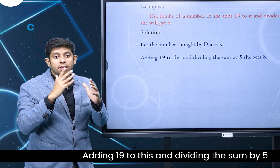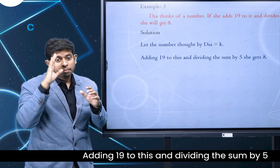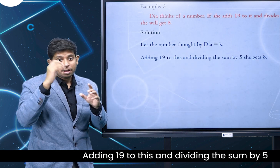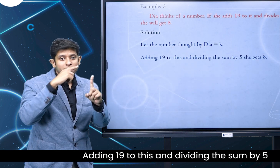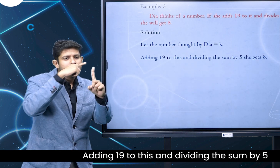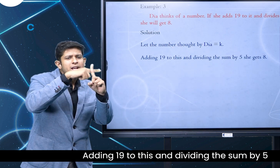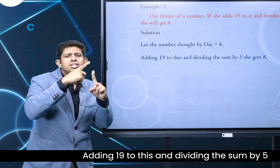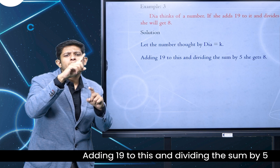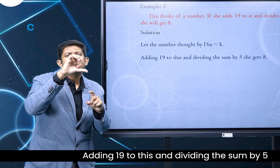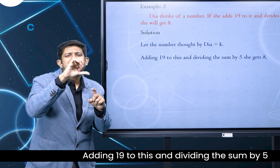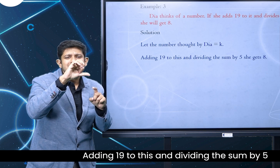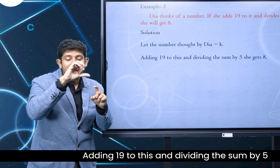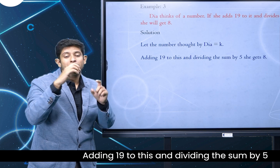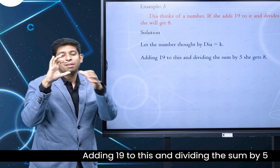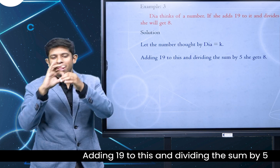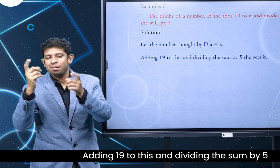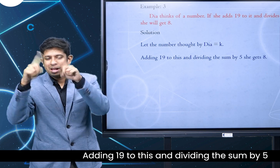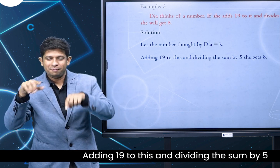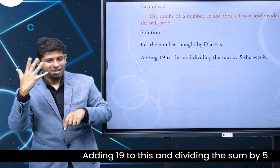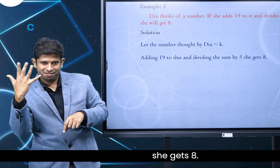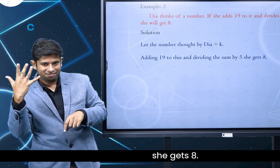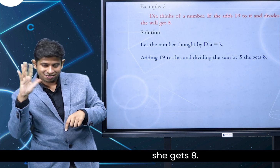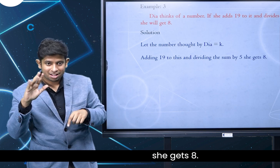Adding 19 to this and dividing the sum by 5, she gets 8.